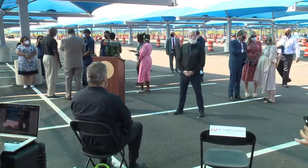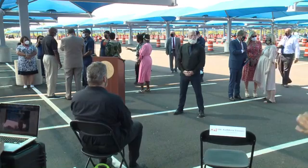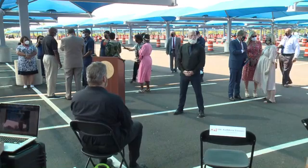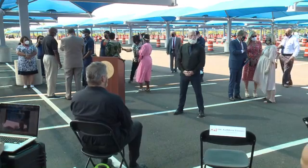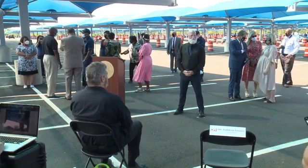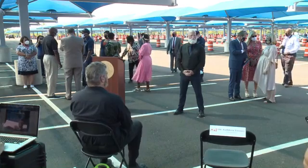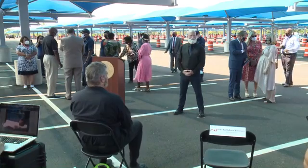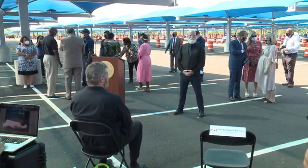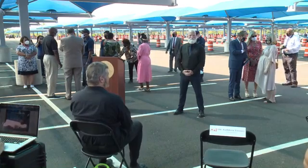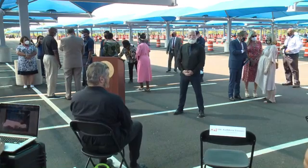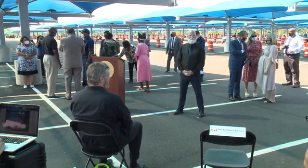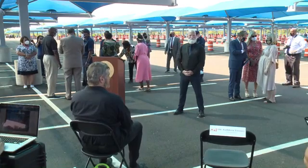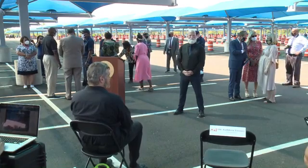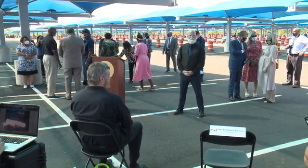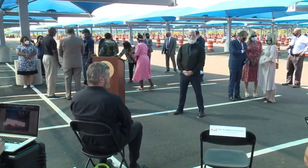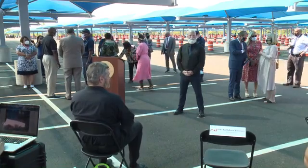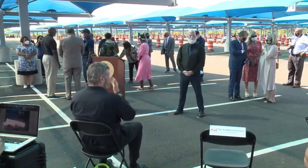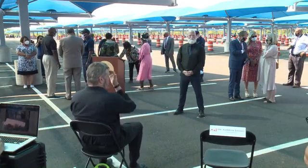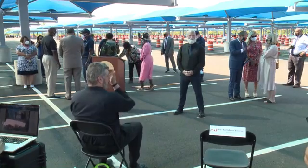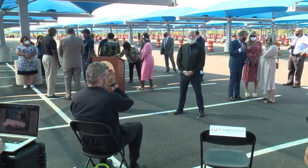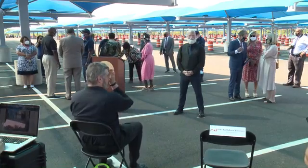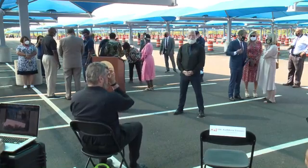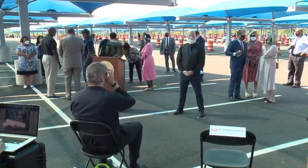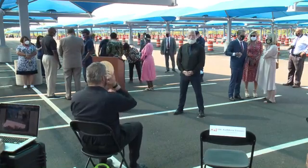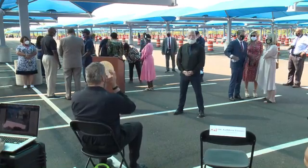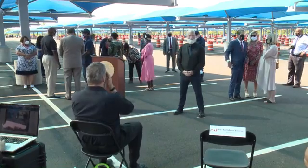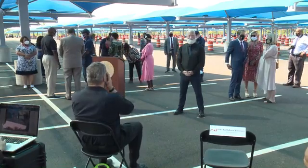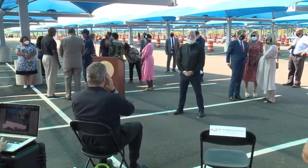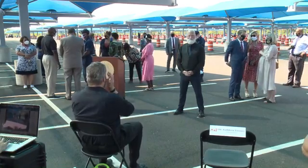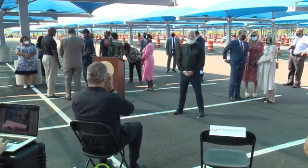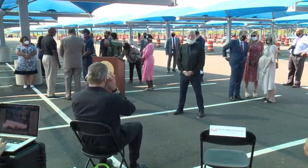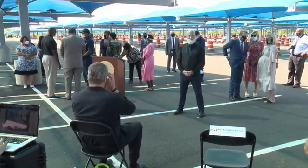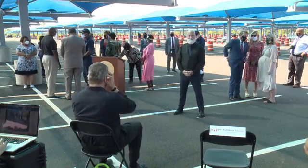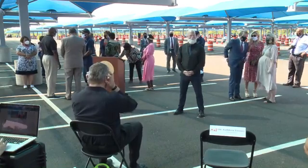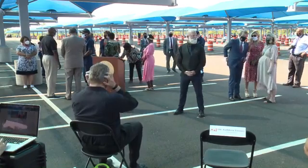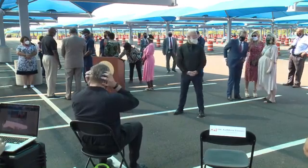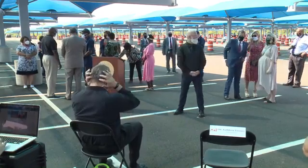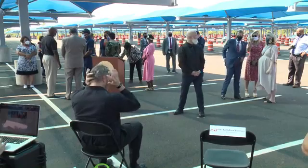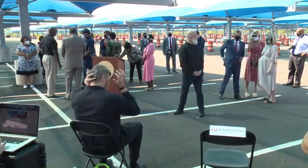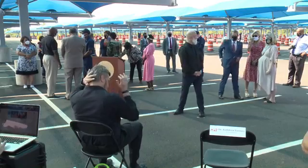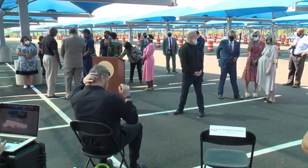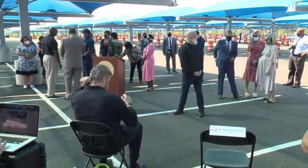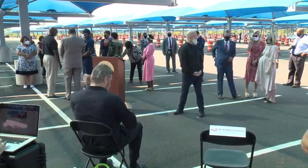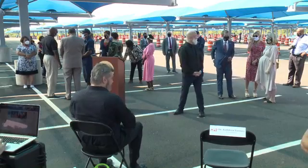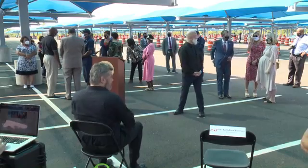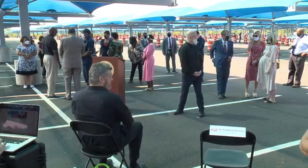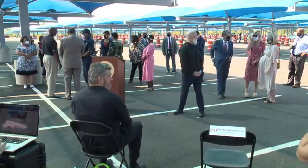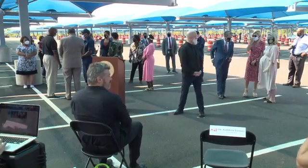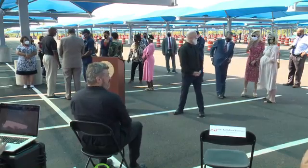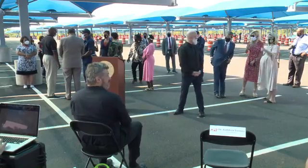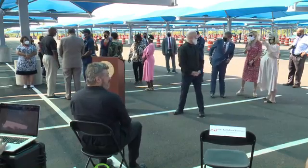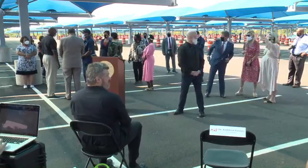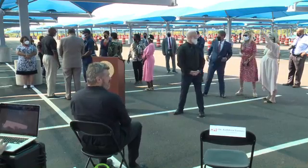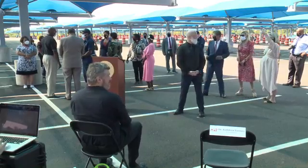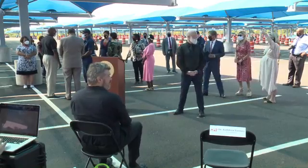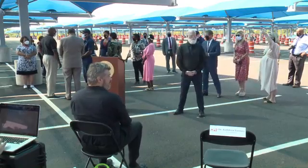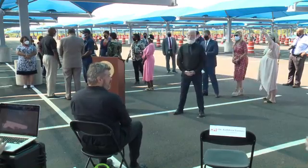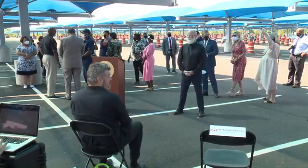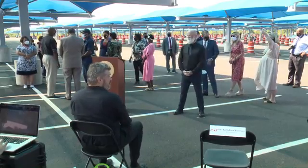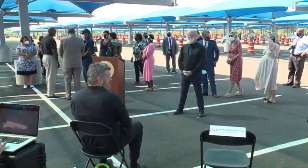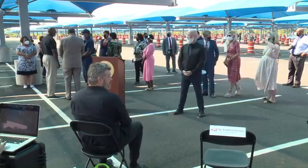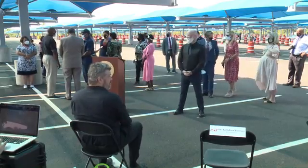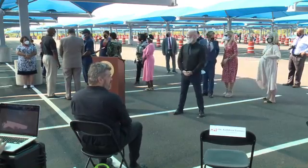person wants us to do our part. You know, that's what we read about in the Bible and see at churches. That person knows what's going to